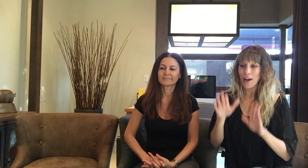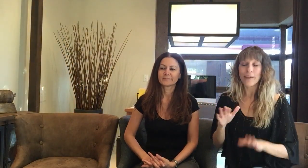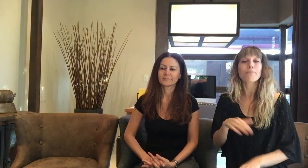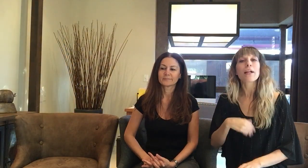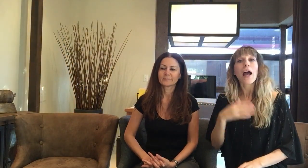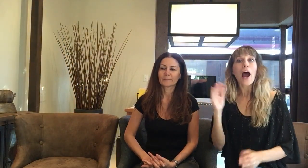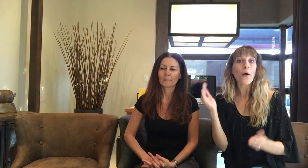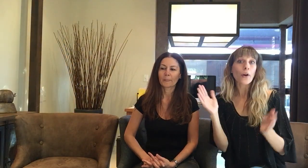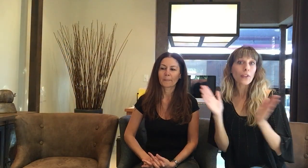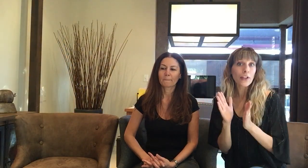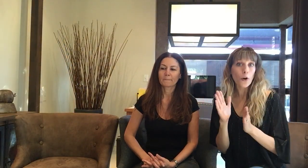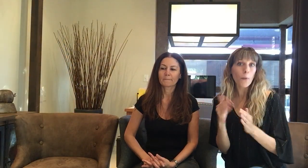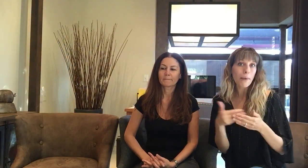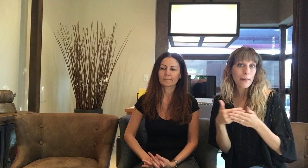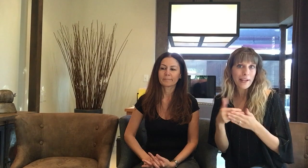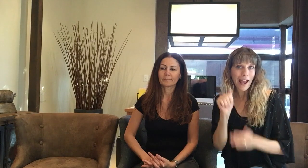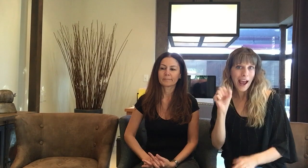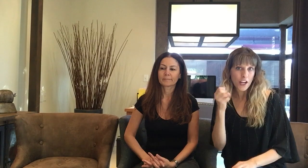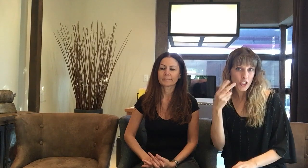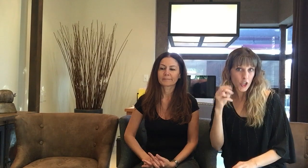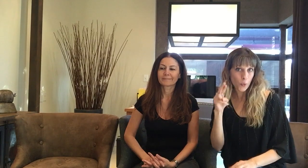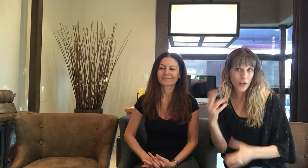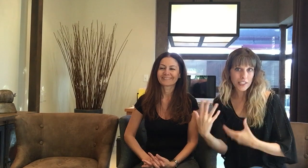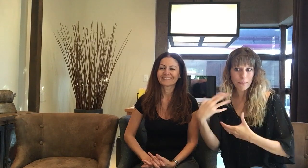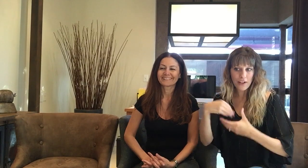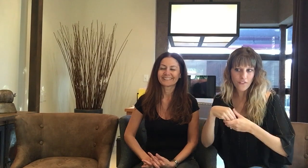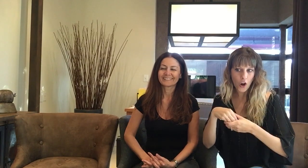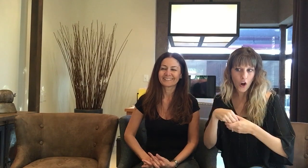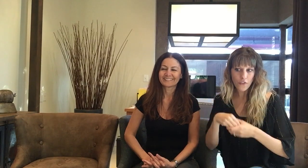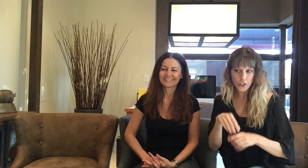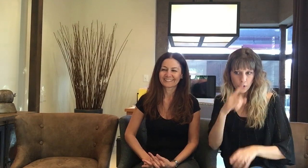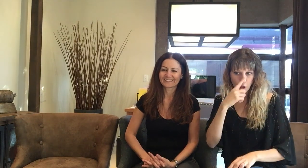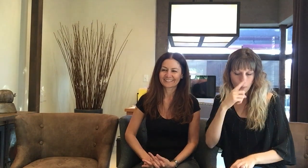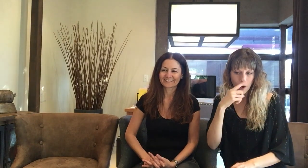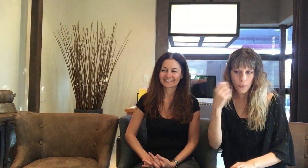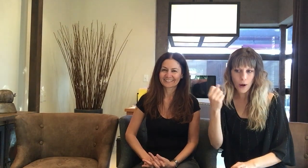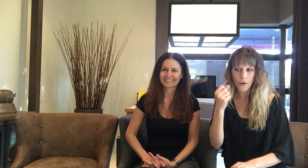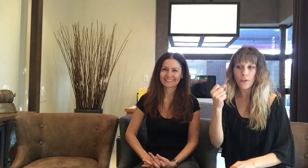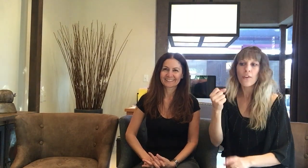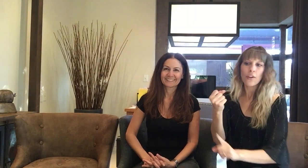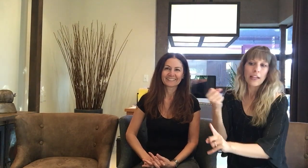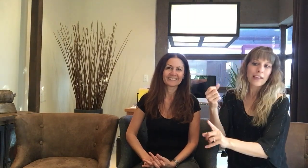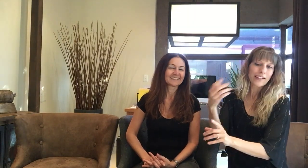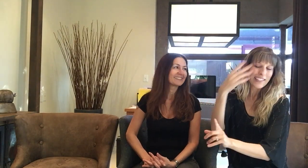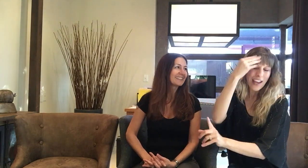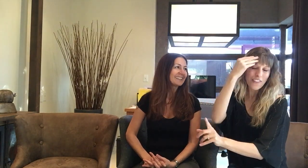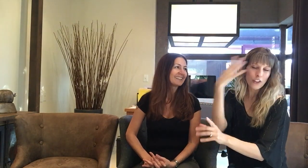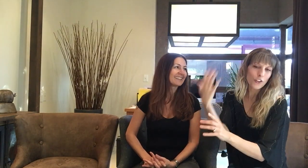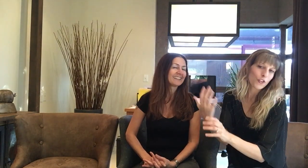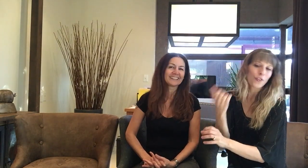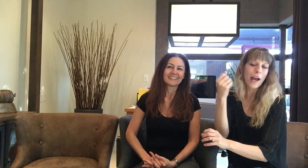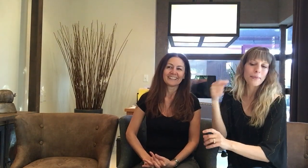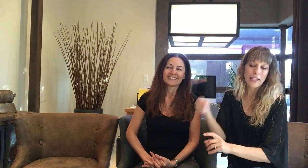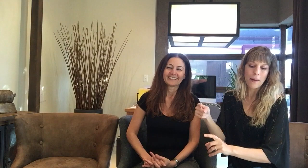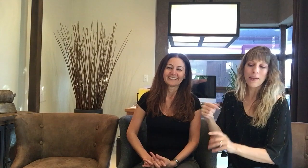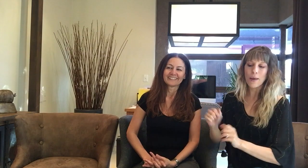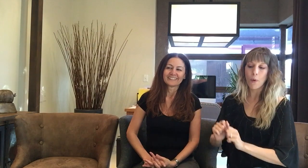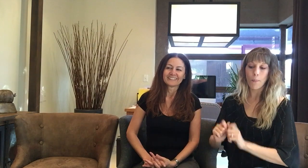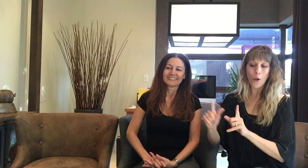Great. Our little baby Asher wants to be involved, so don't mind while Kevin grabs him, and then we'll pull